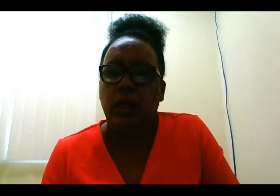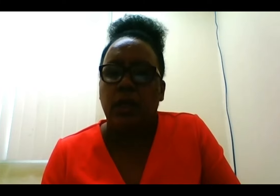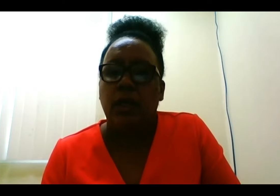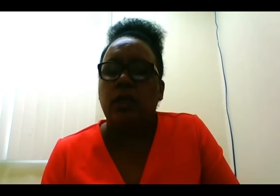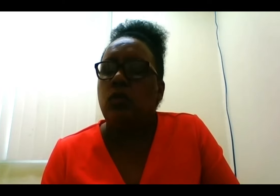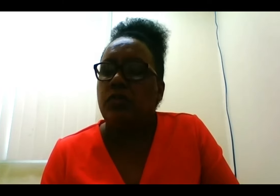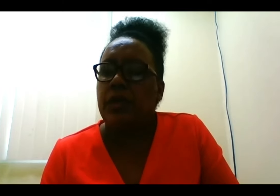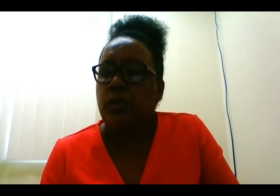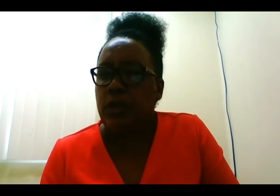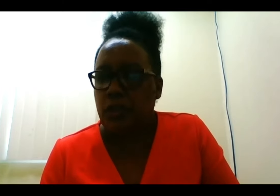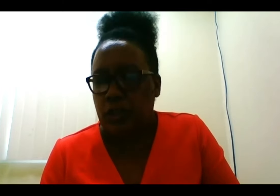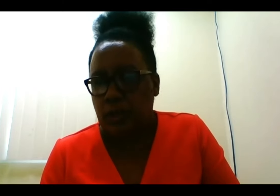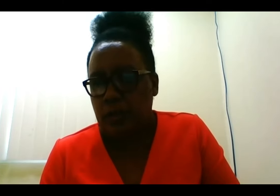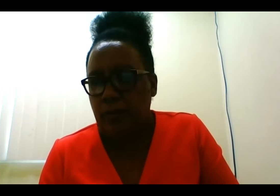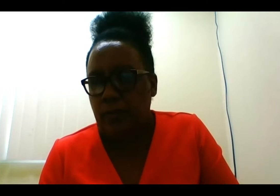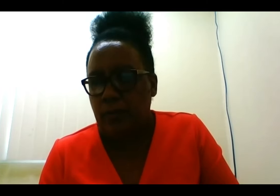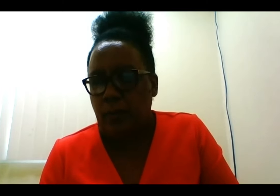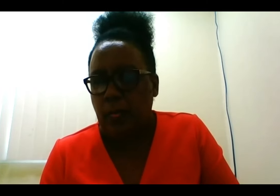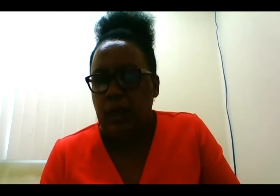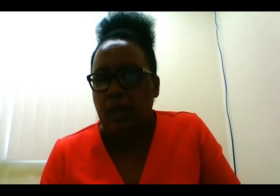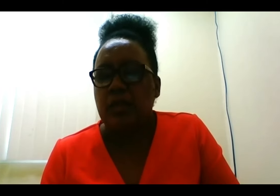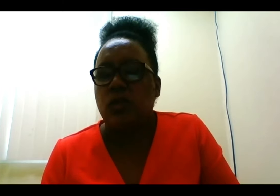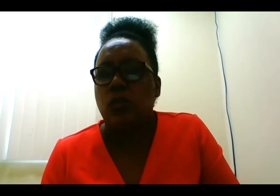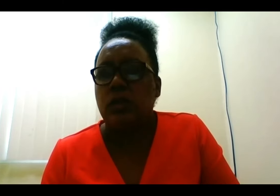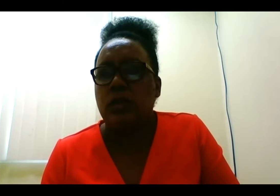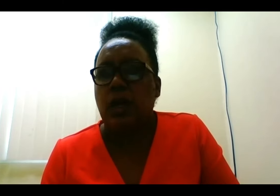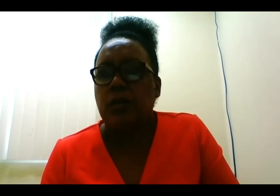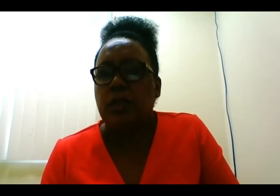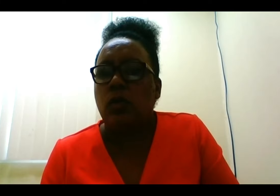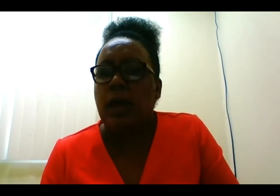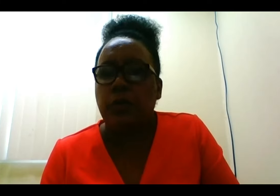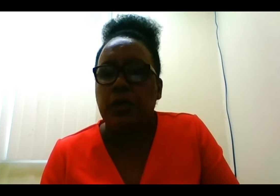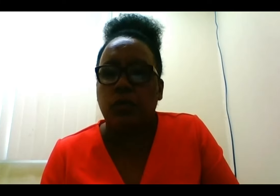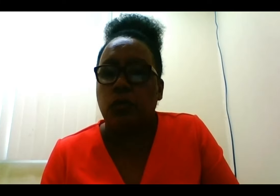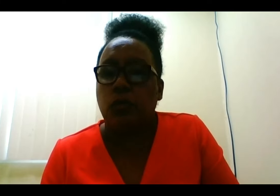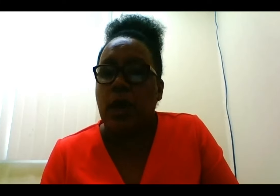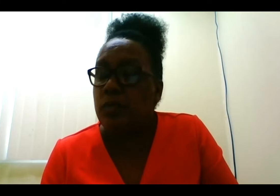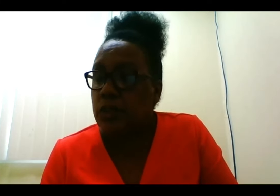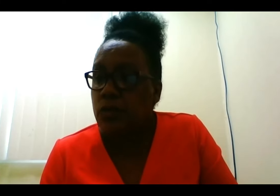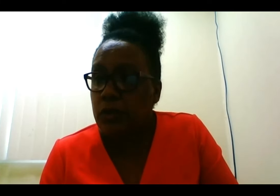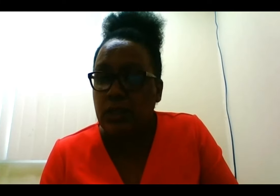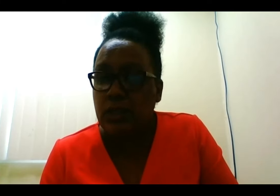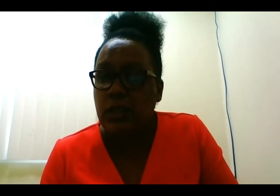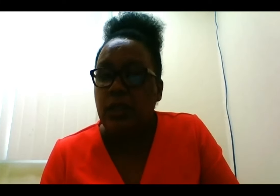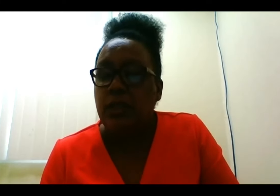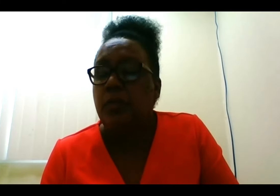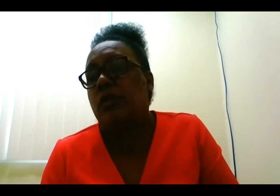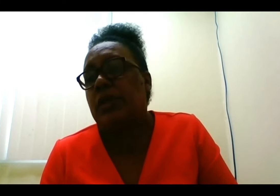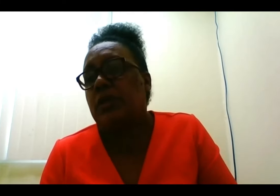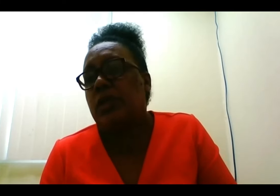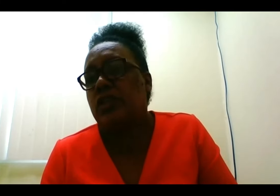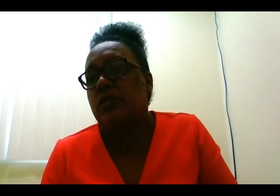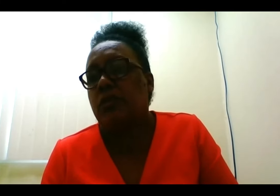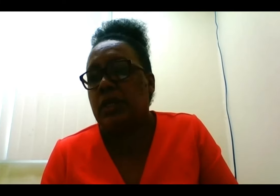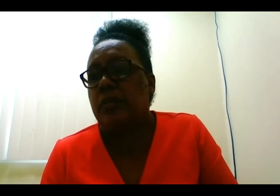in inclusive education. This was in collaboration with Roehampton University, the Ministry of